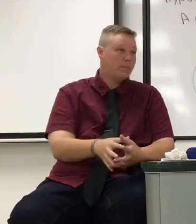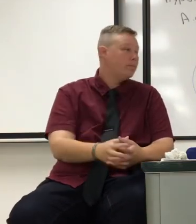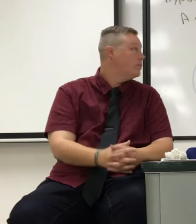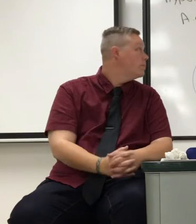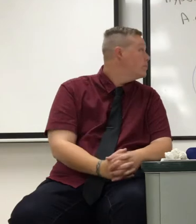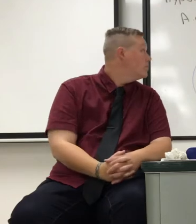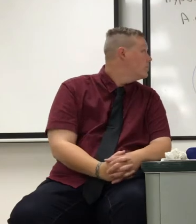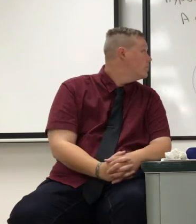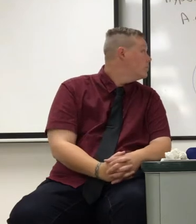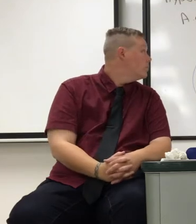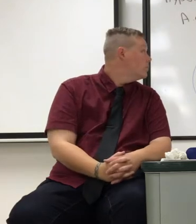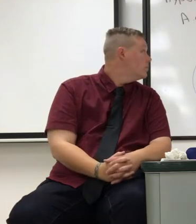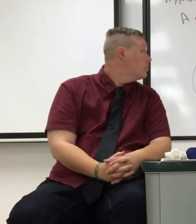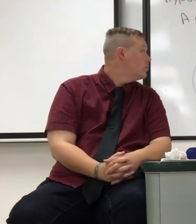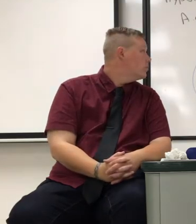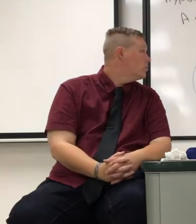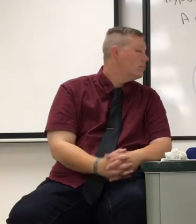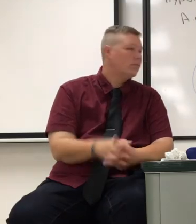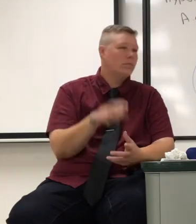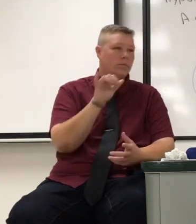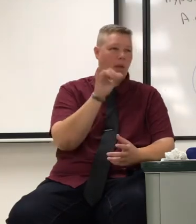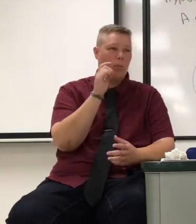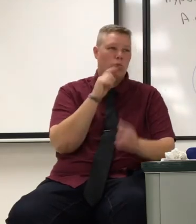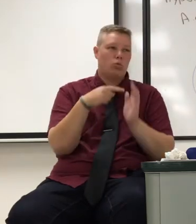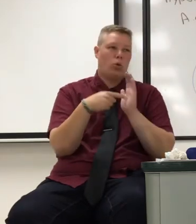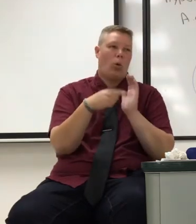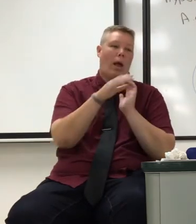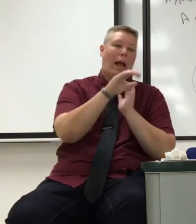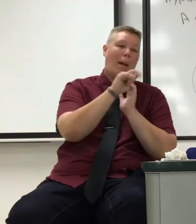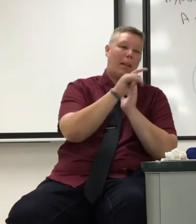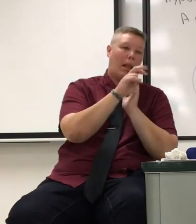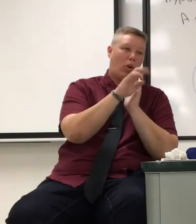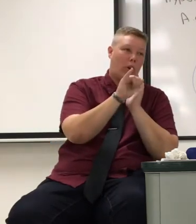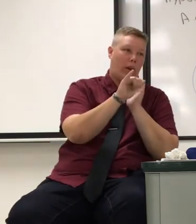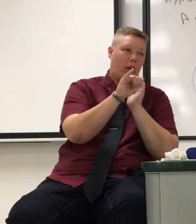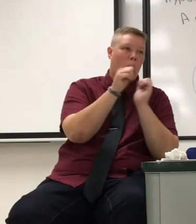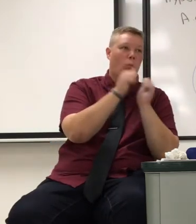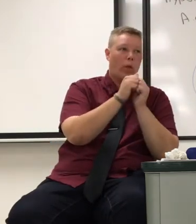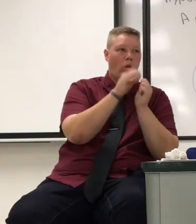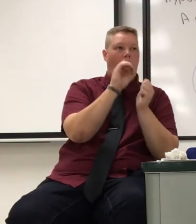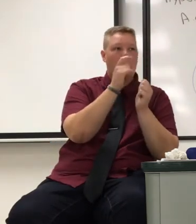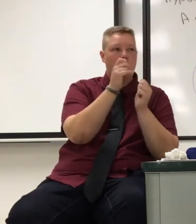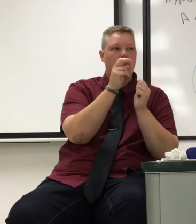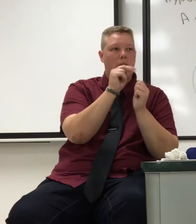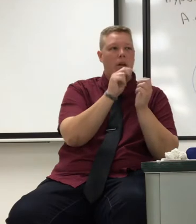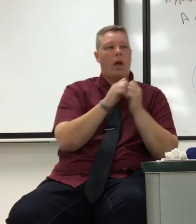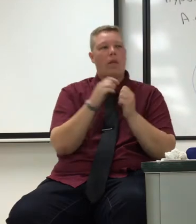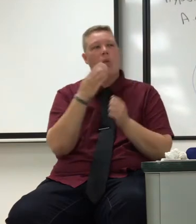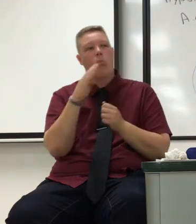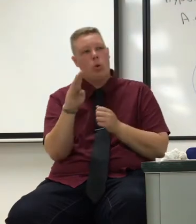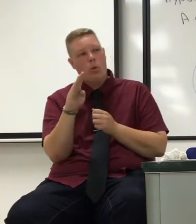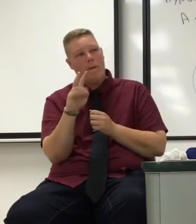go artery, capillary, vein again. Arteries, capillaries, half red, half blue.